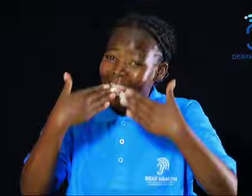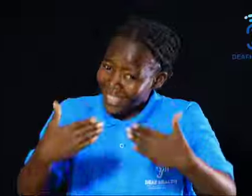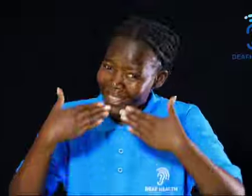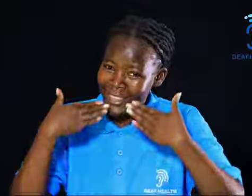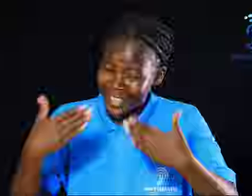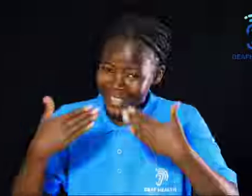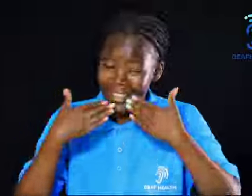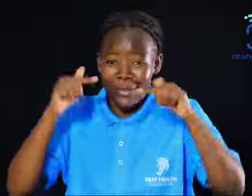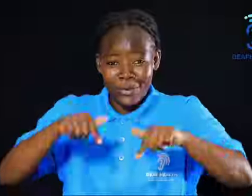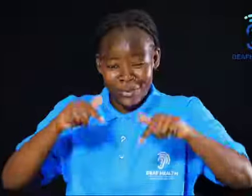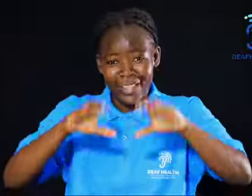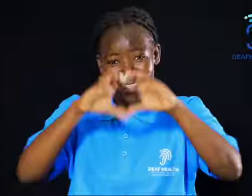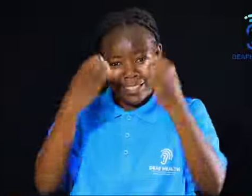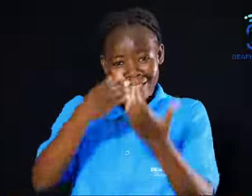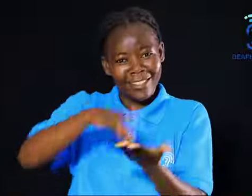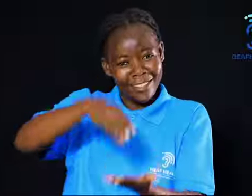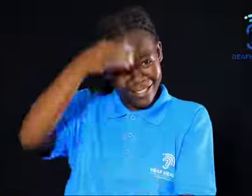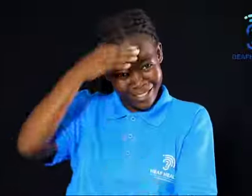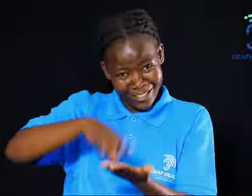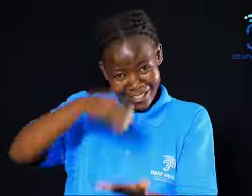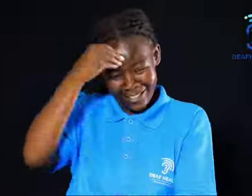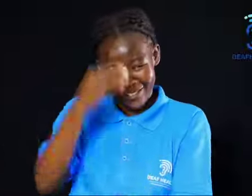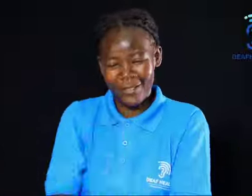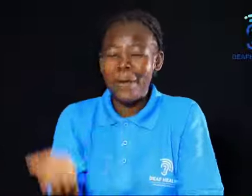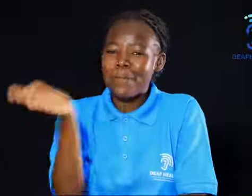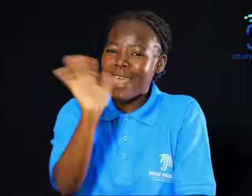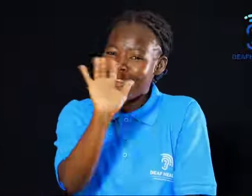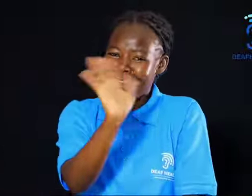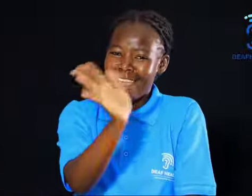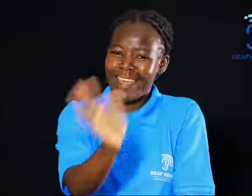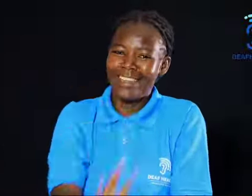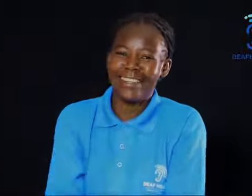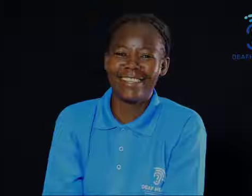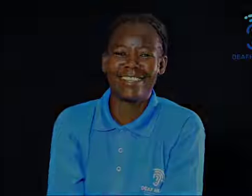Thank you so much for coming to today's class. Goodbye.